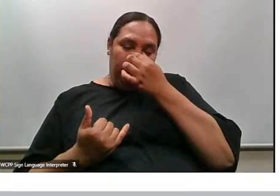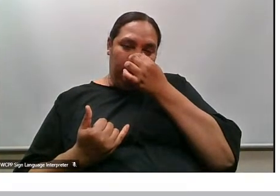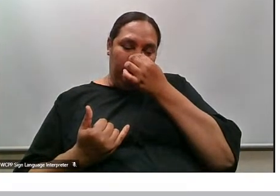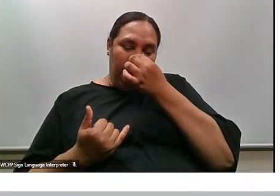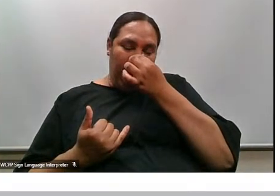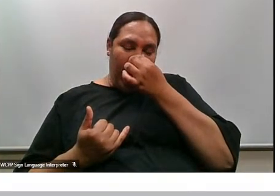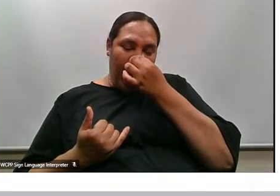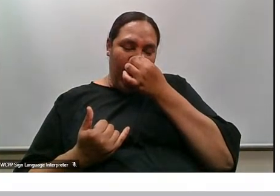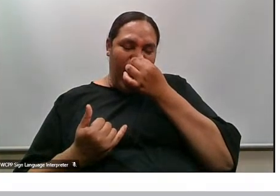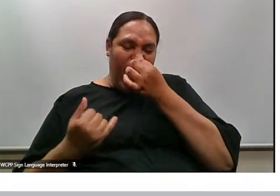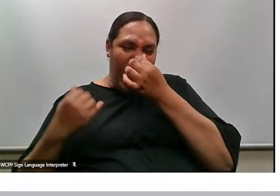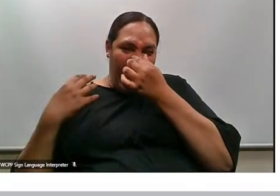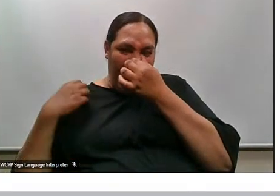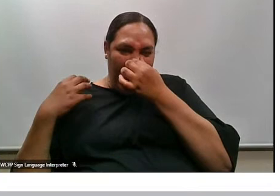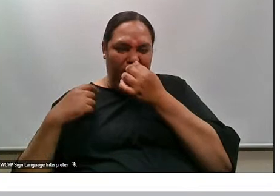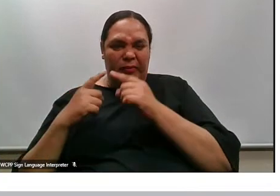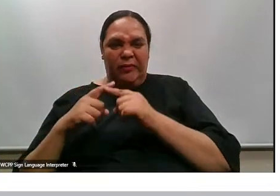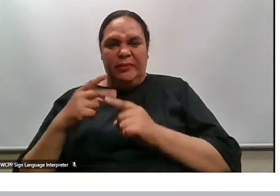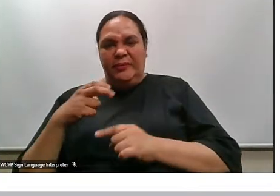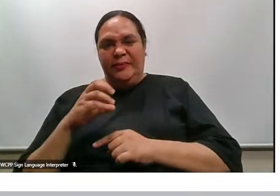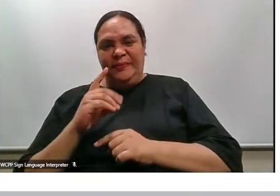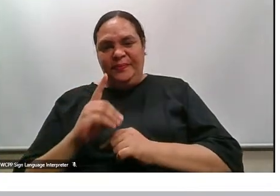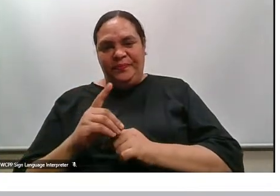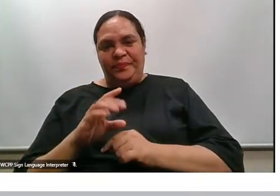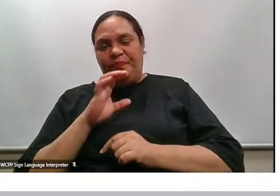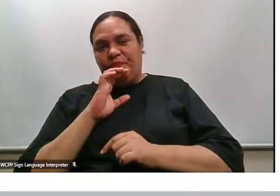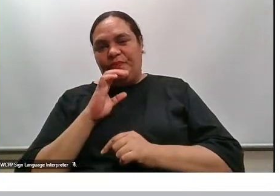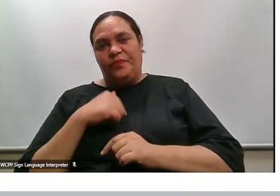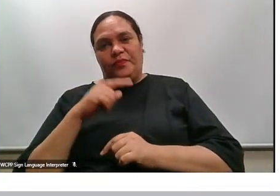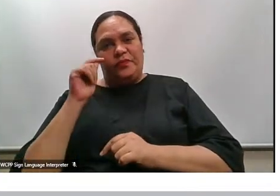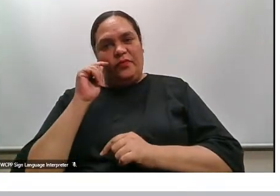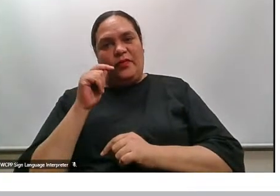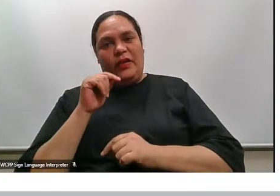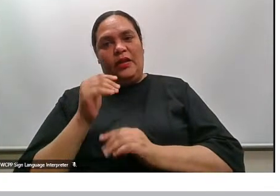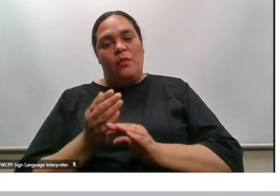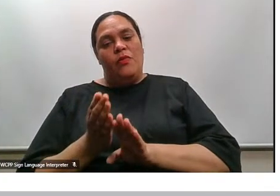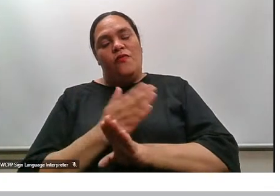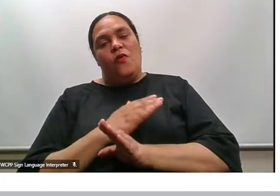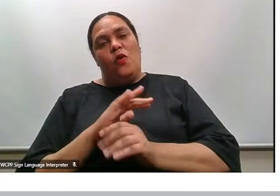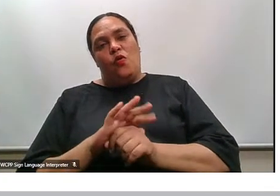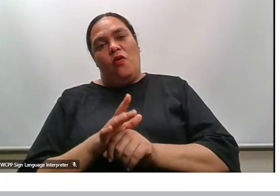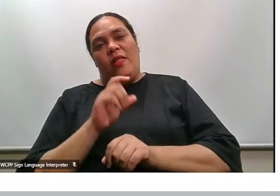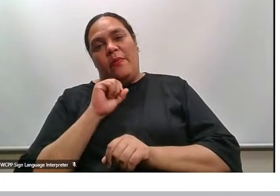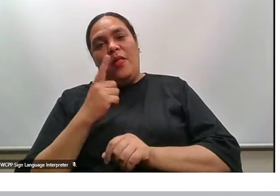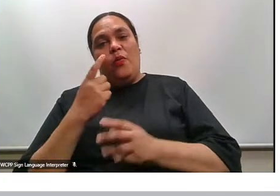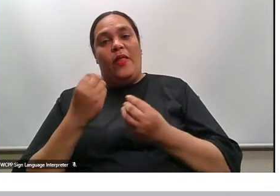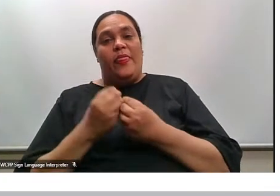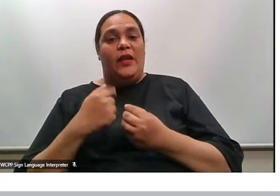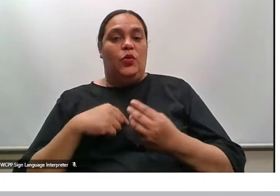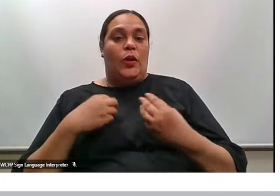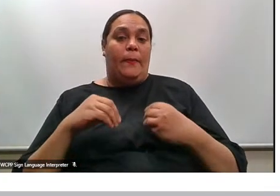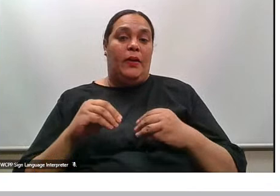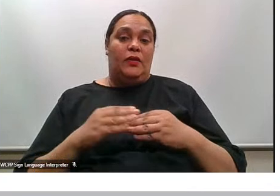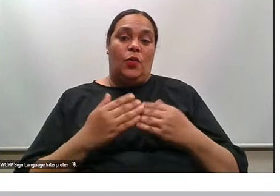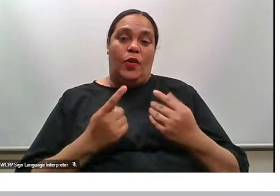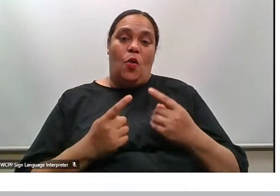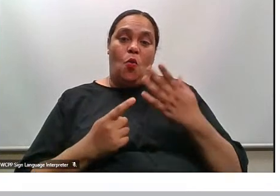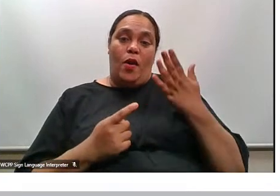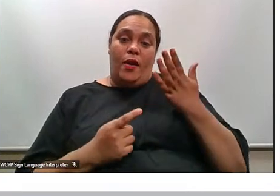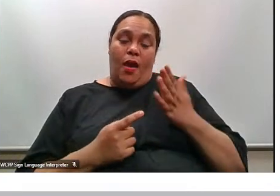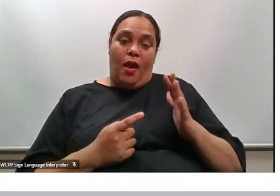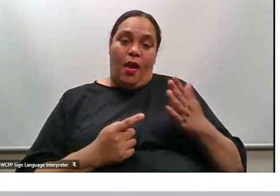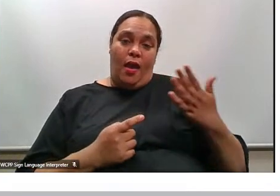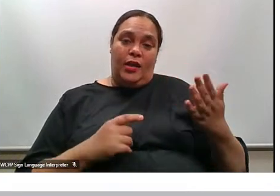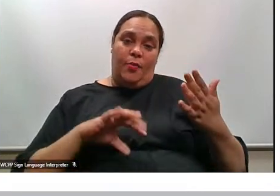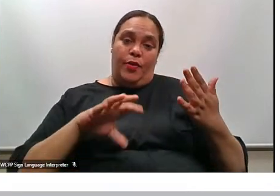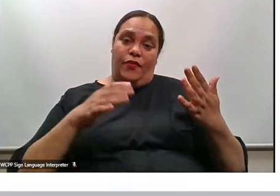Minister and HOD, is that I think post-COVID, one of the things also we're dealing with is that on one hand, I think as the